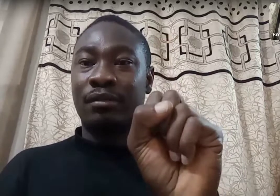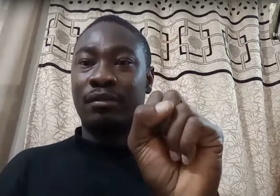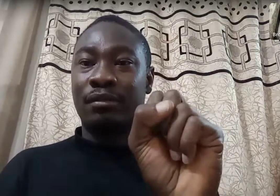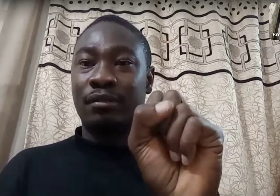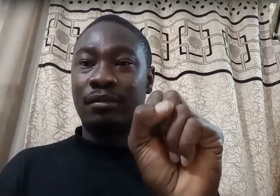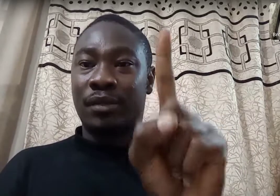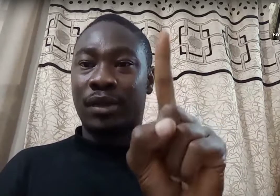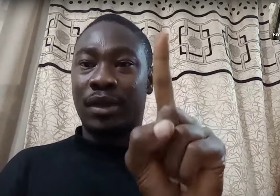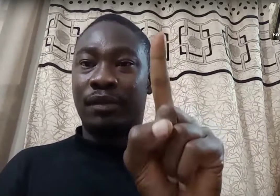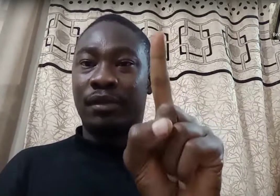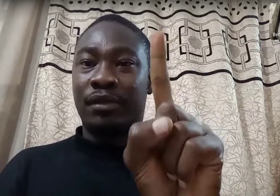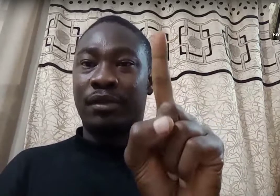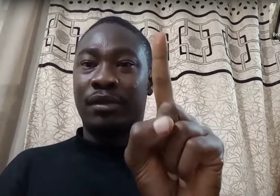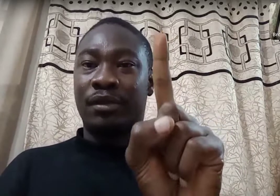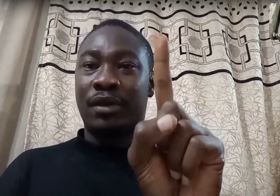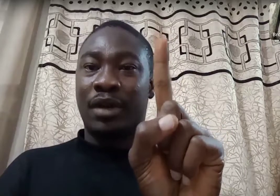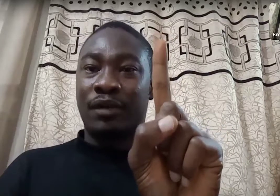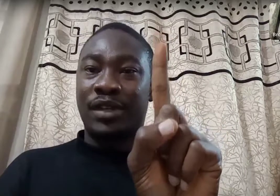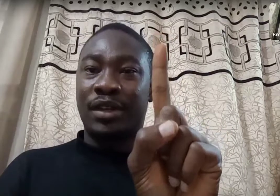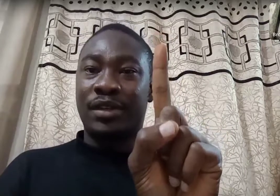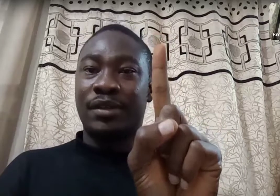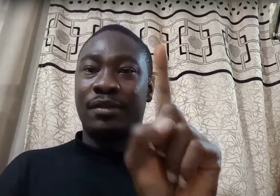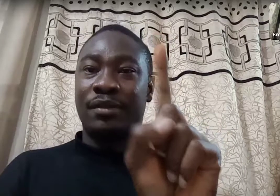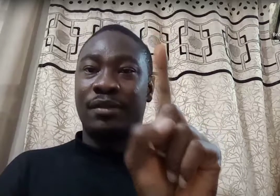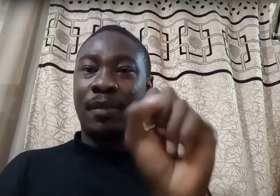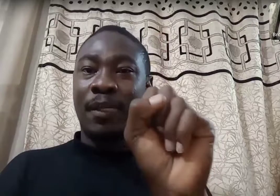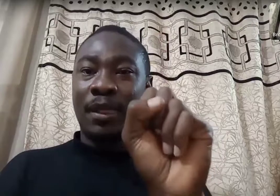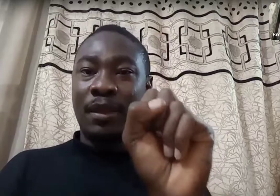11. Have you seen it? 11.